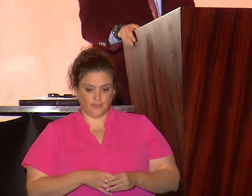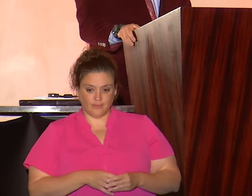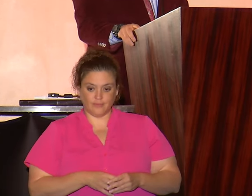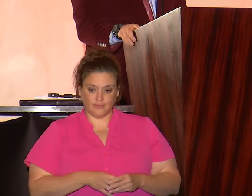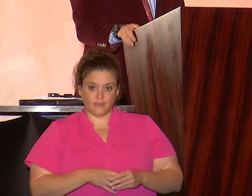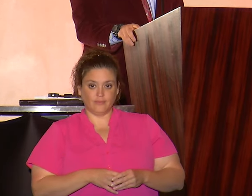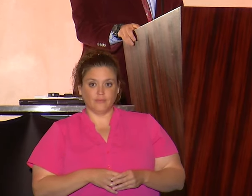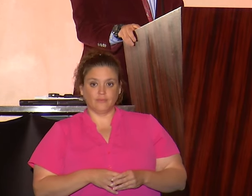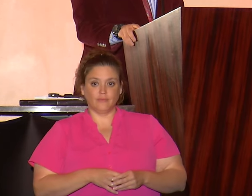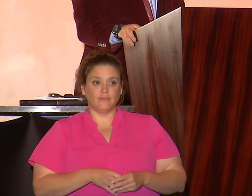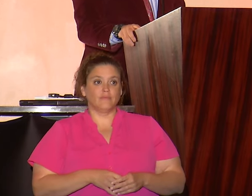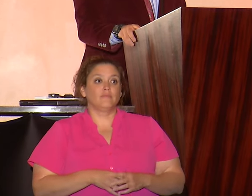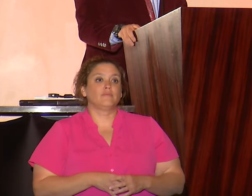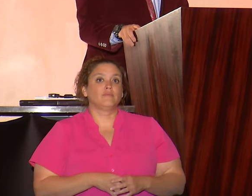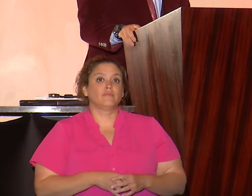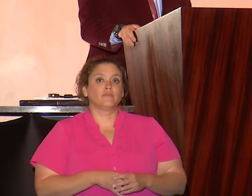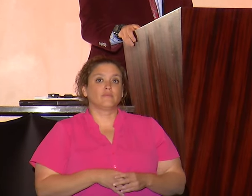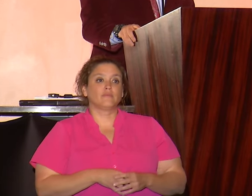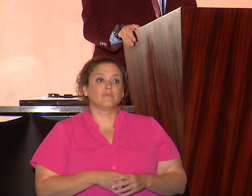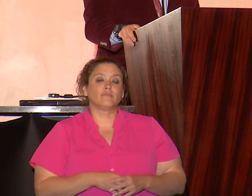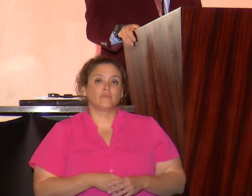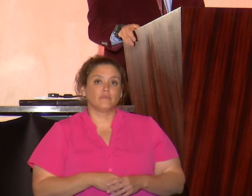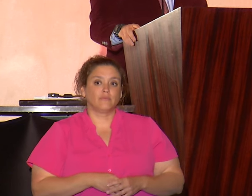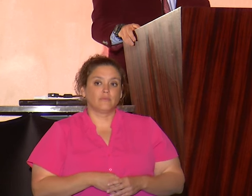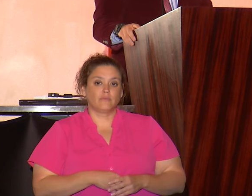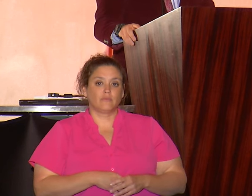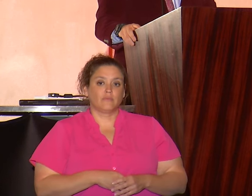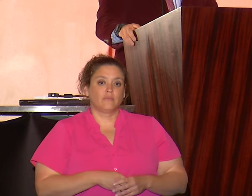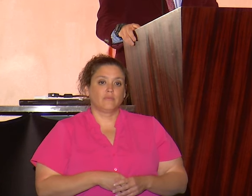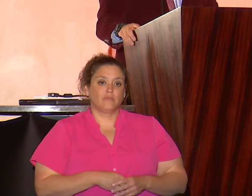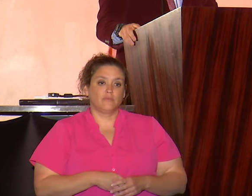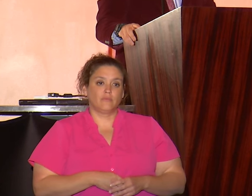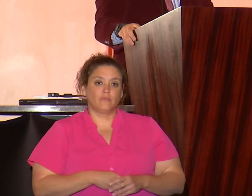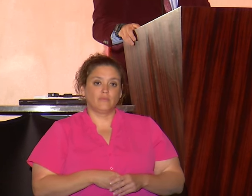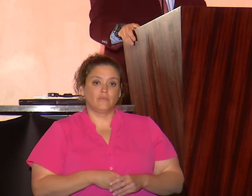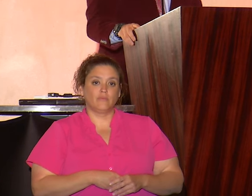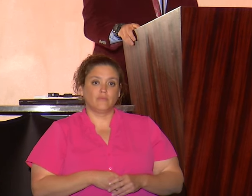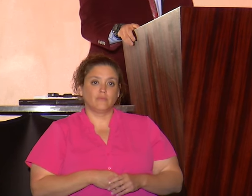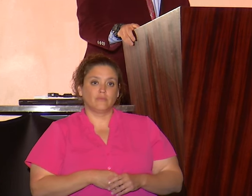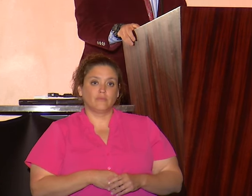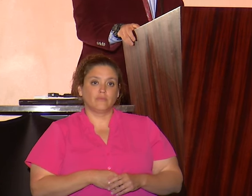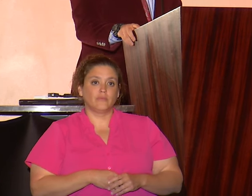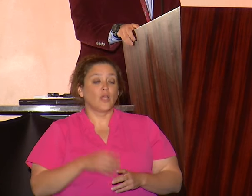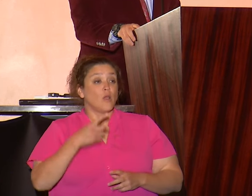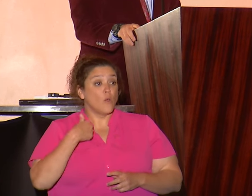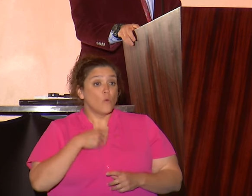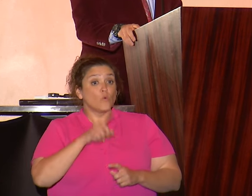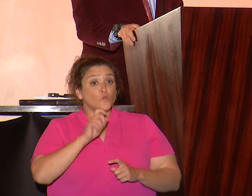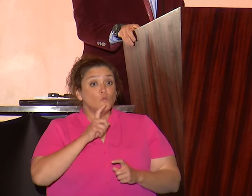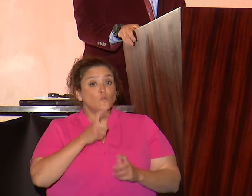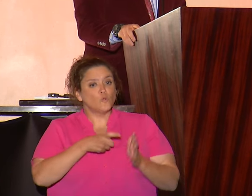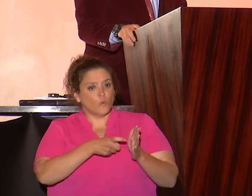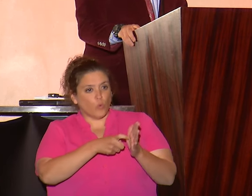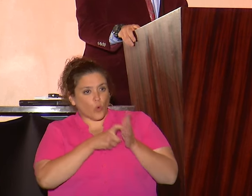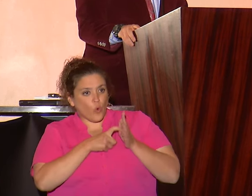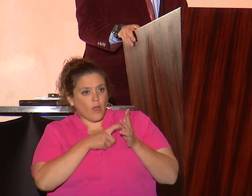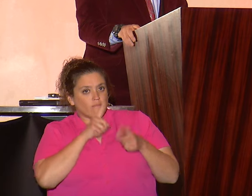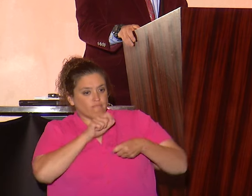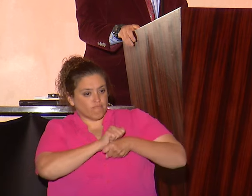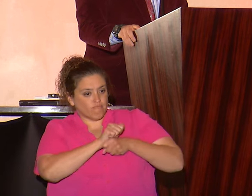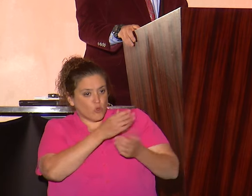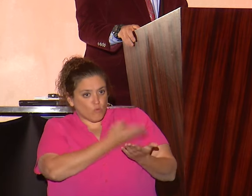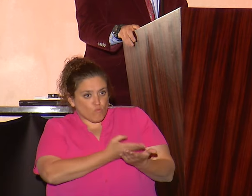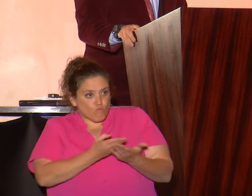Let us throw down the gauntlet of demanding verifiable proof from any Mormon who is willing to listen and to